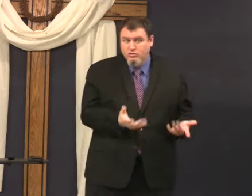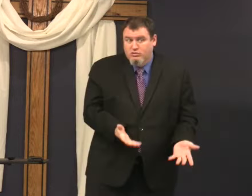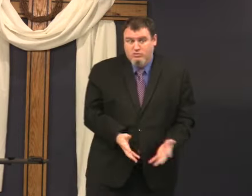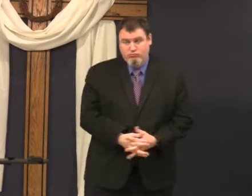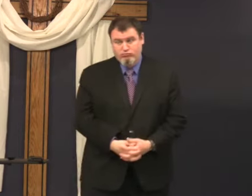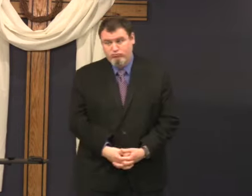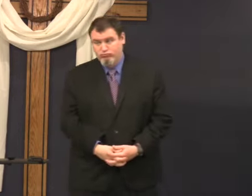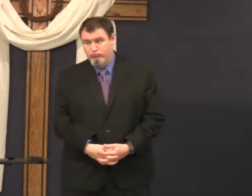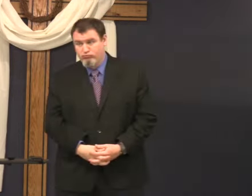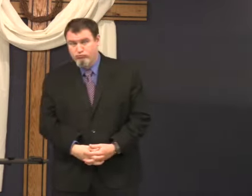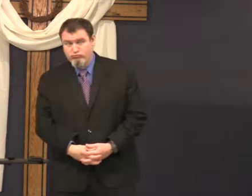Jesus says, flat out,